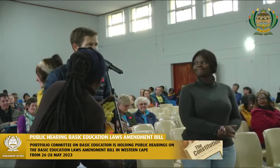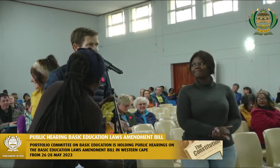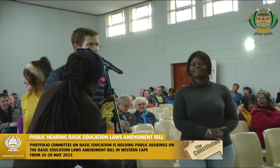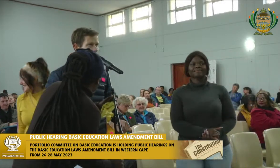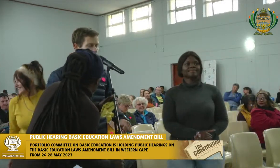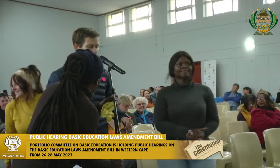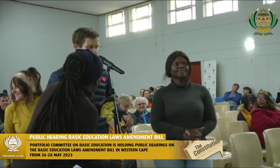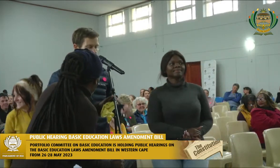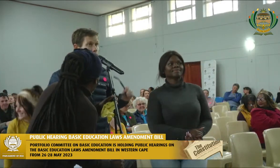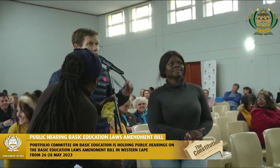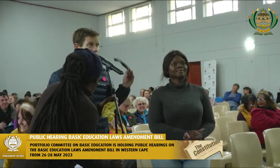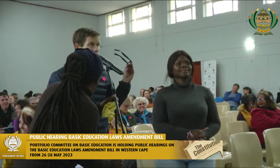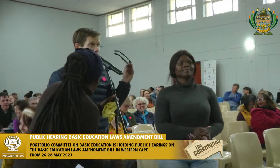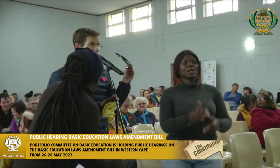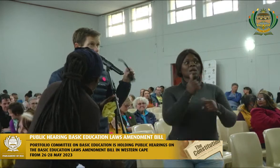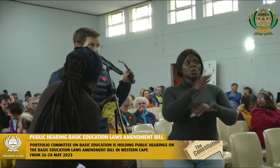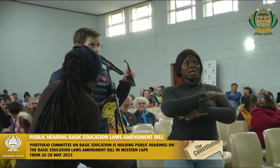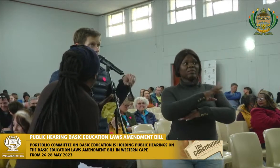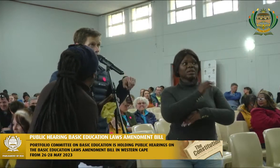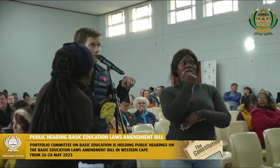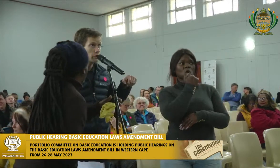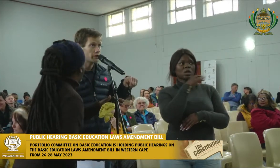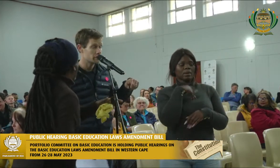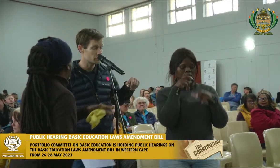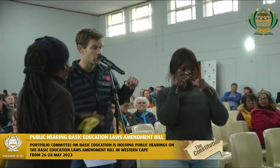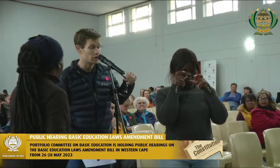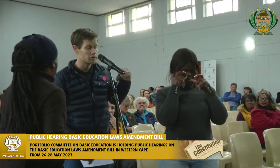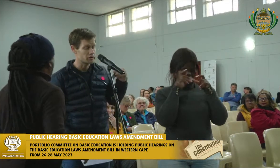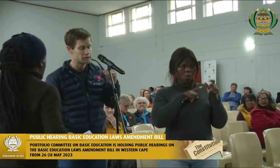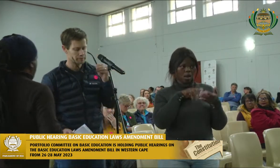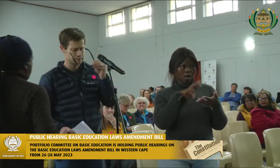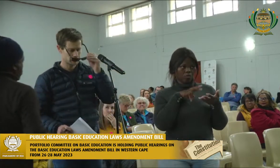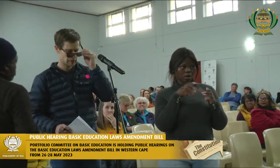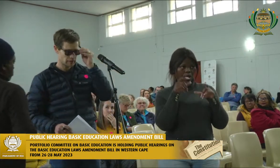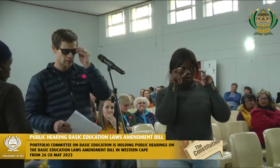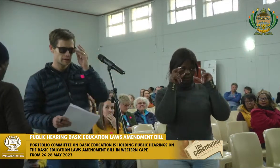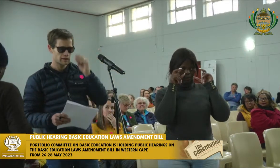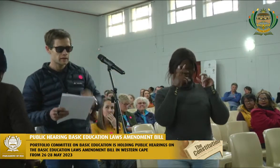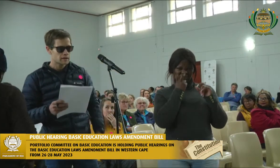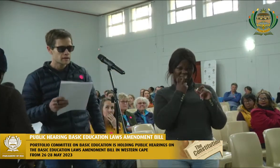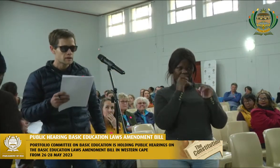Hi, good evening. Sorry, this is my reading glasses. So I'm going to be wearing these dog glasses.